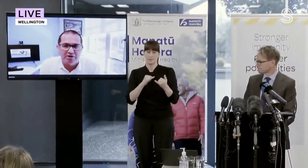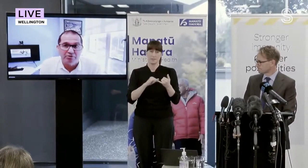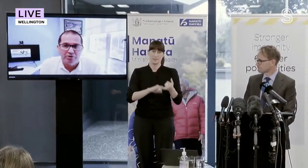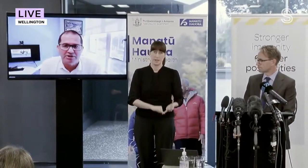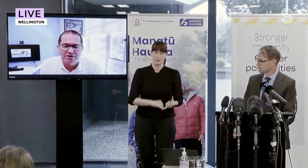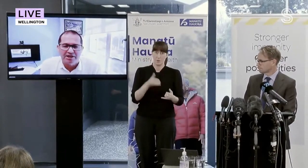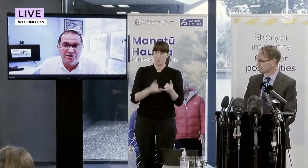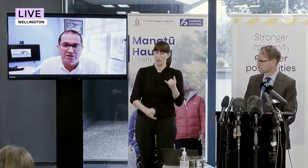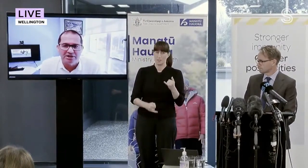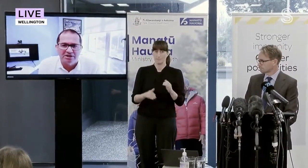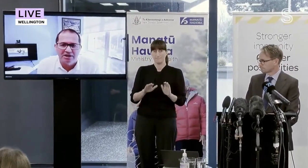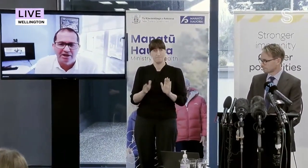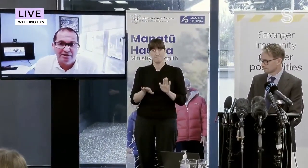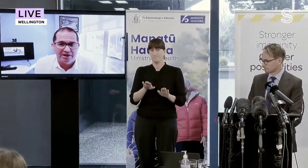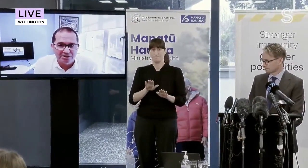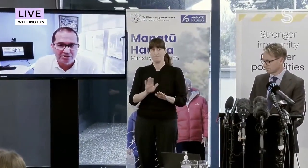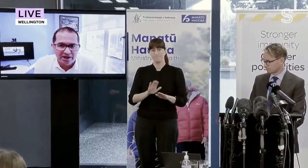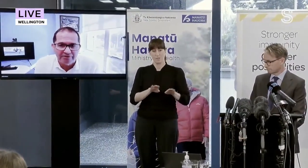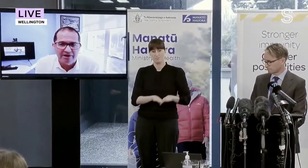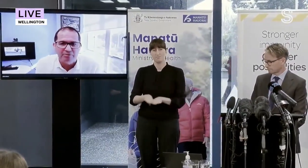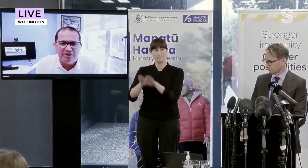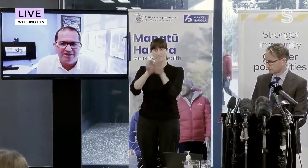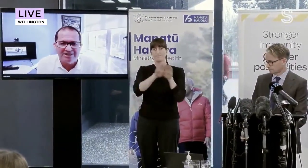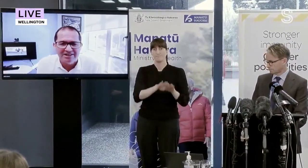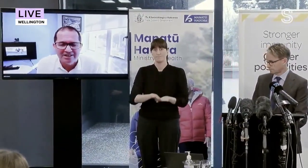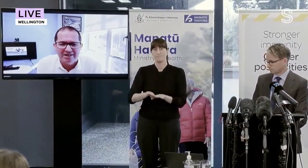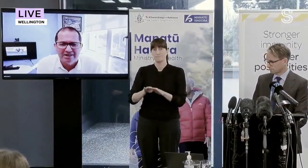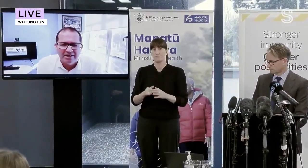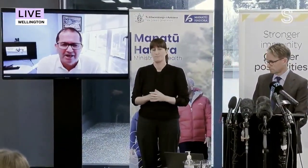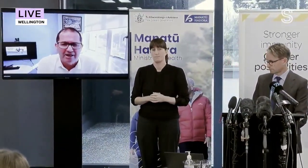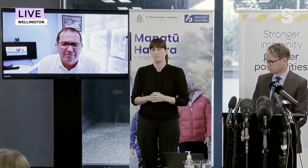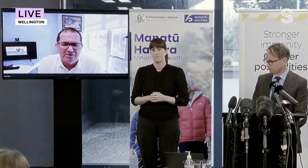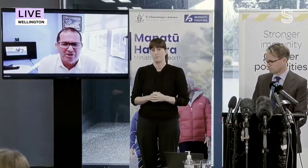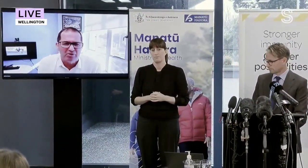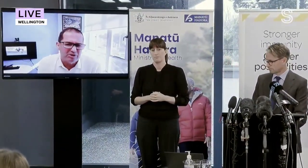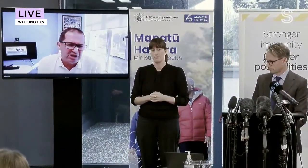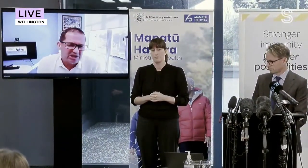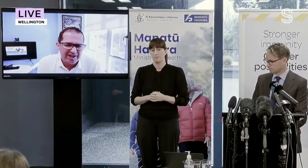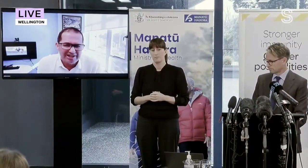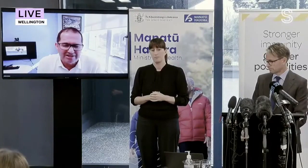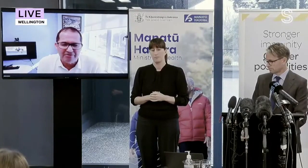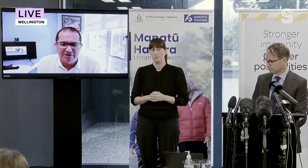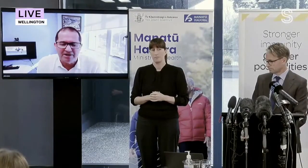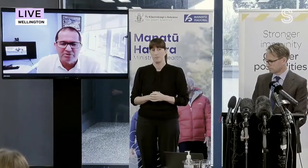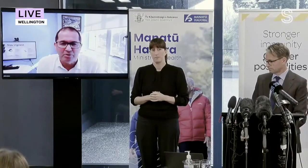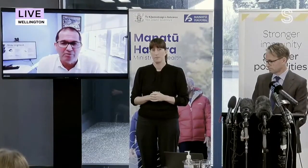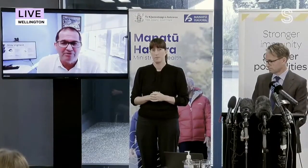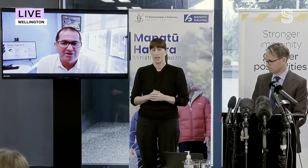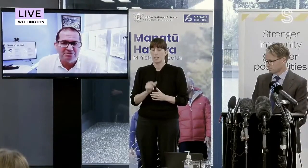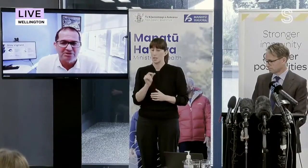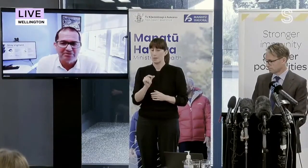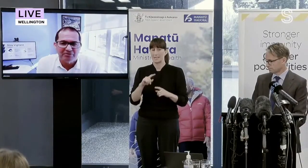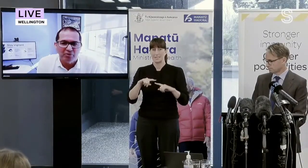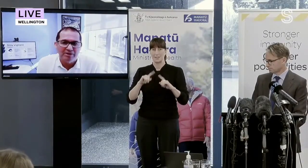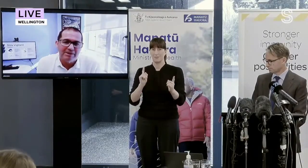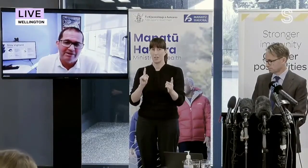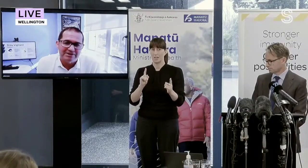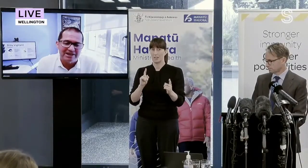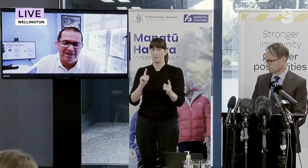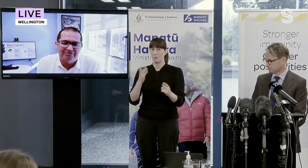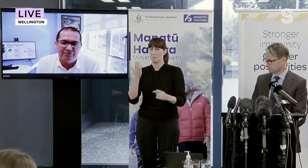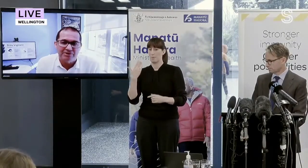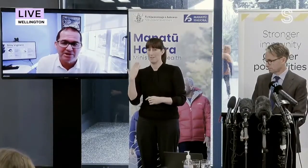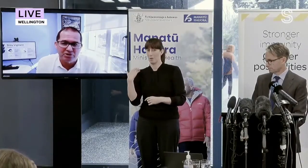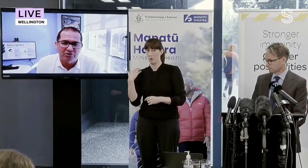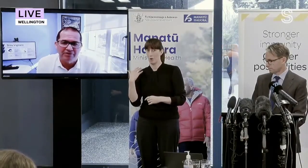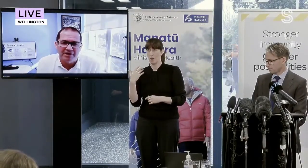right across actually the country currently we are seeing. So which is slightly different to what we've experienced before, where it may have